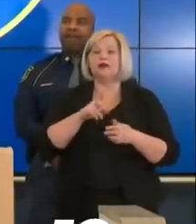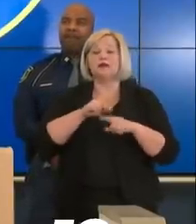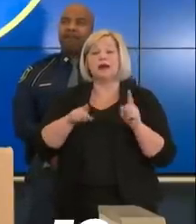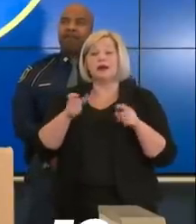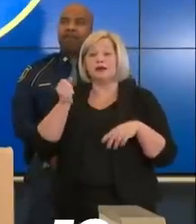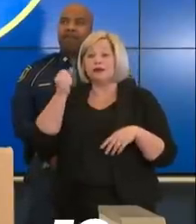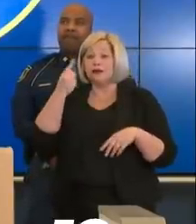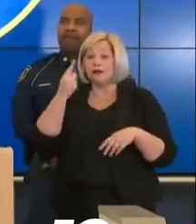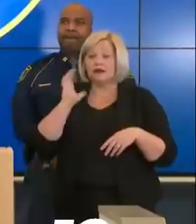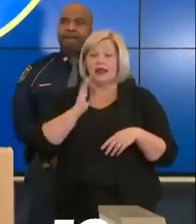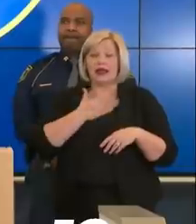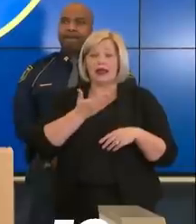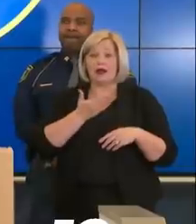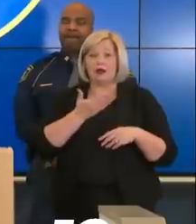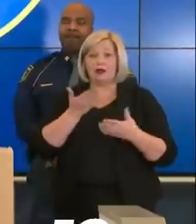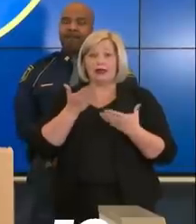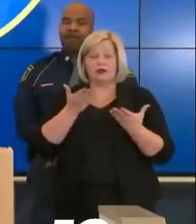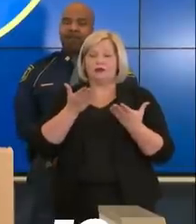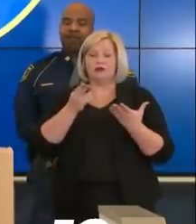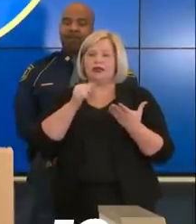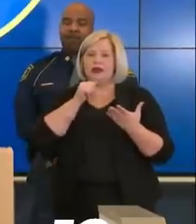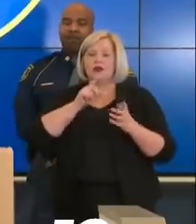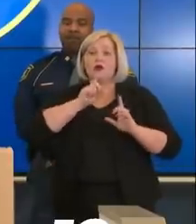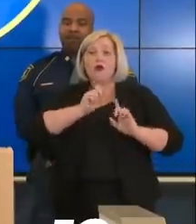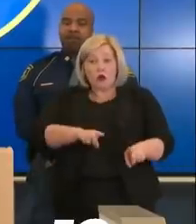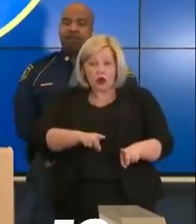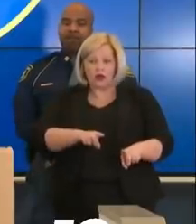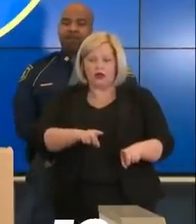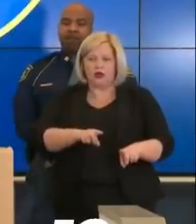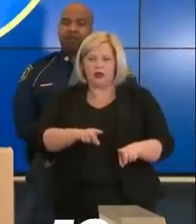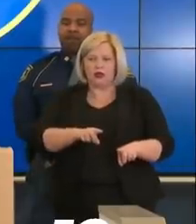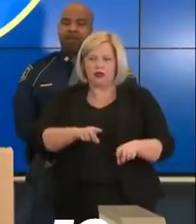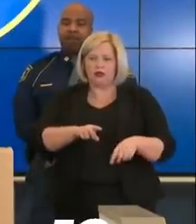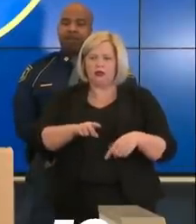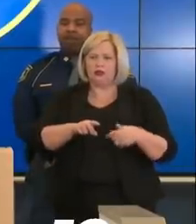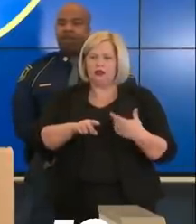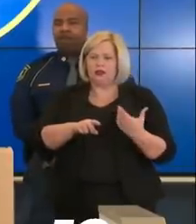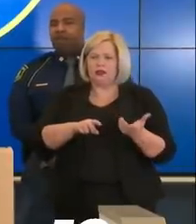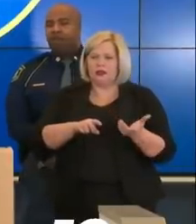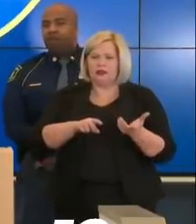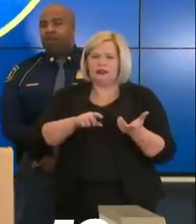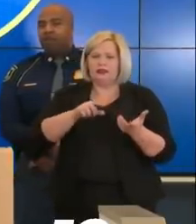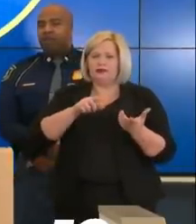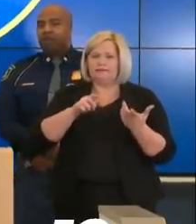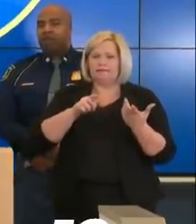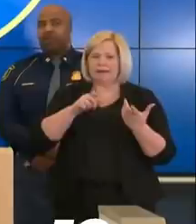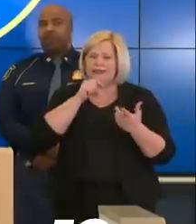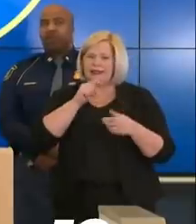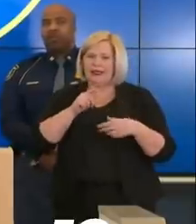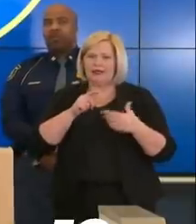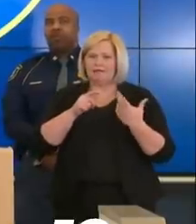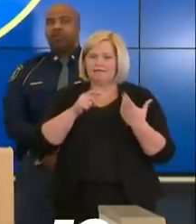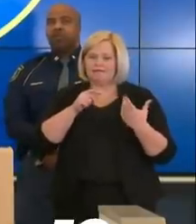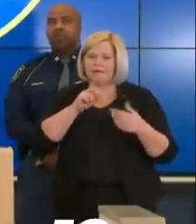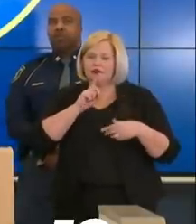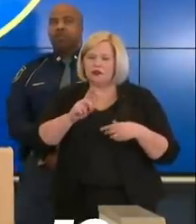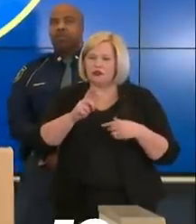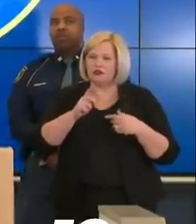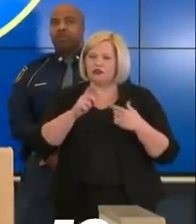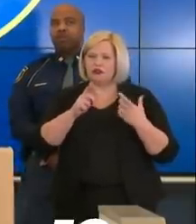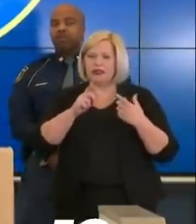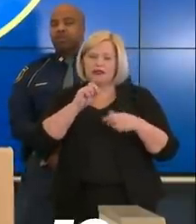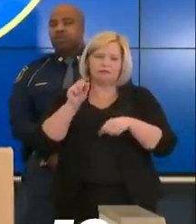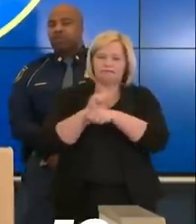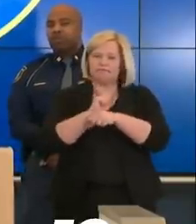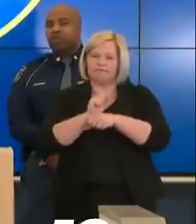these recommendations, this order is not in perpetuity, as we need to adjust and extend. I will along the